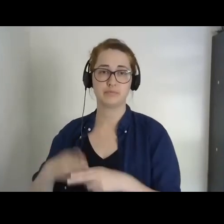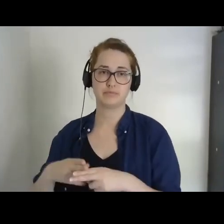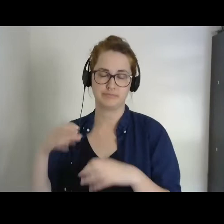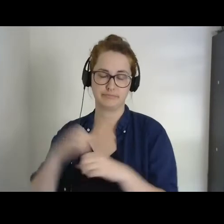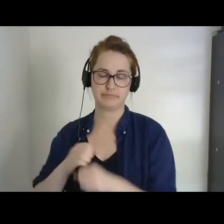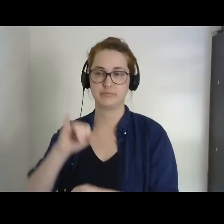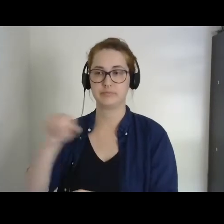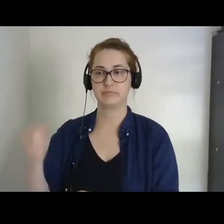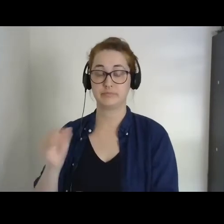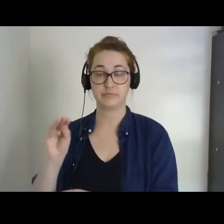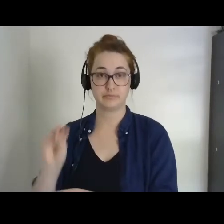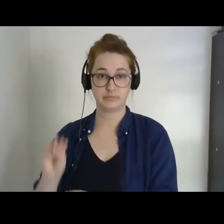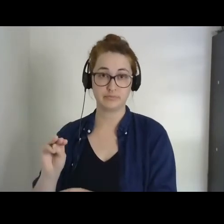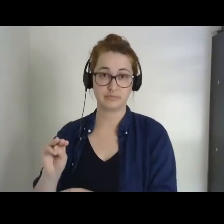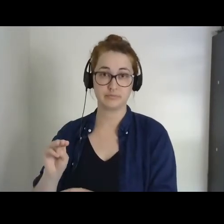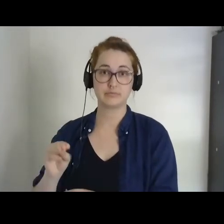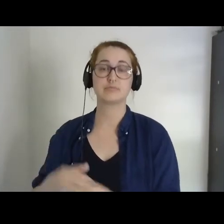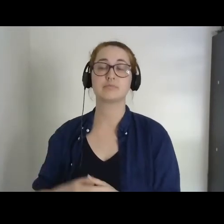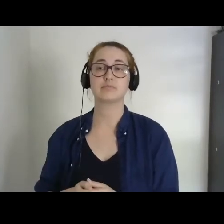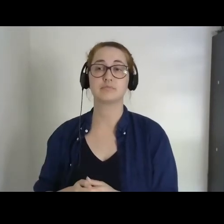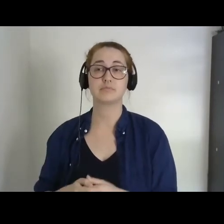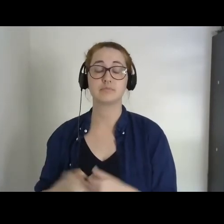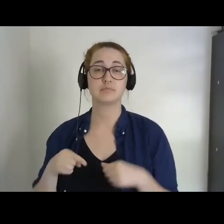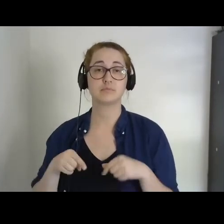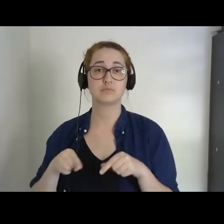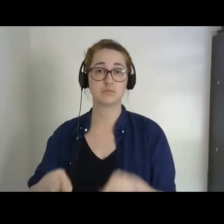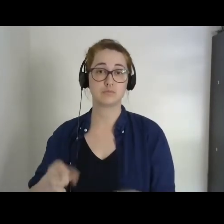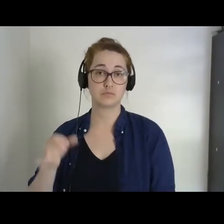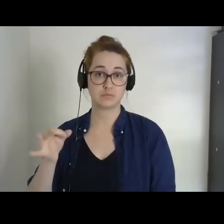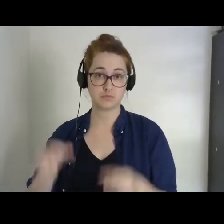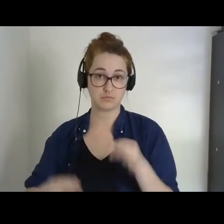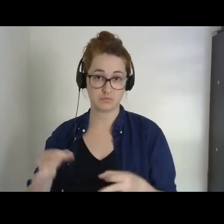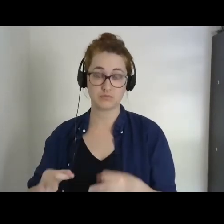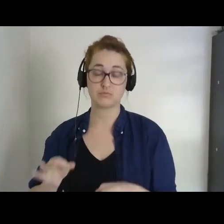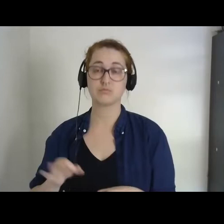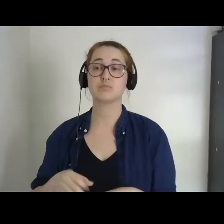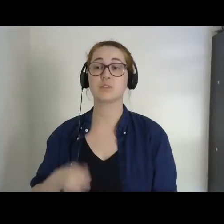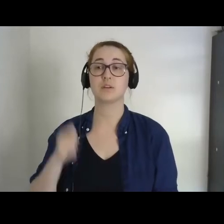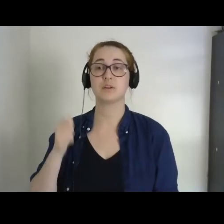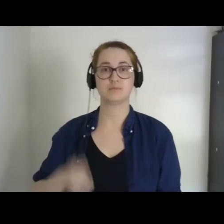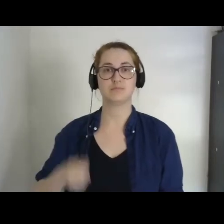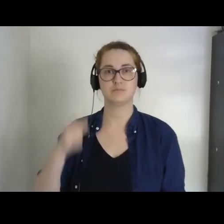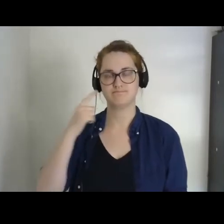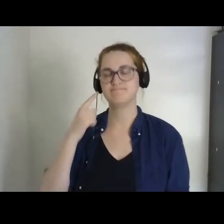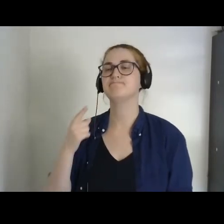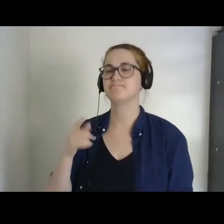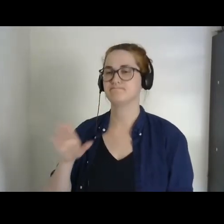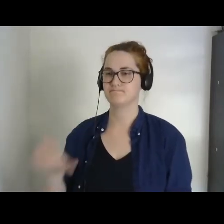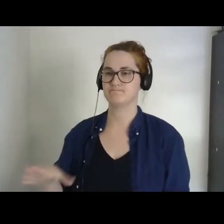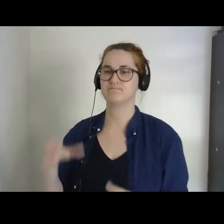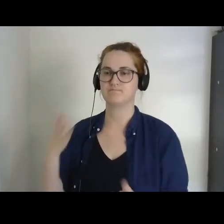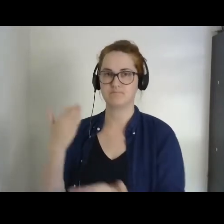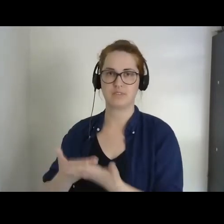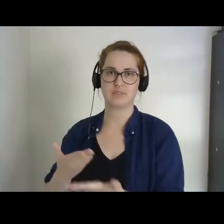and at trial, the defense counsel argued that JM's evidence was unreliable because